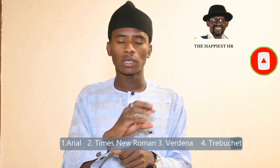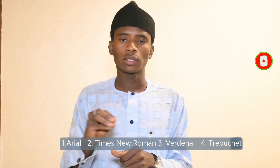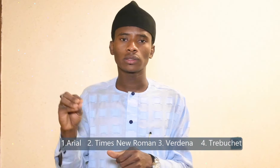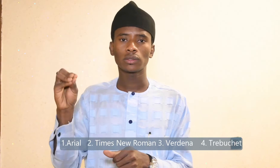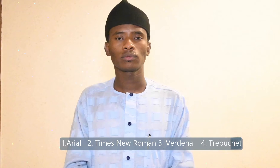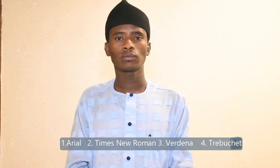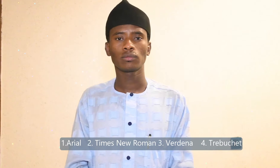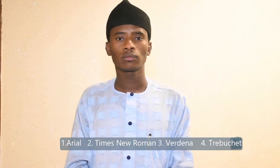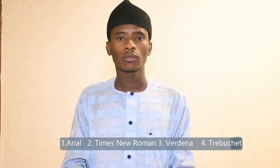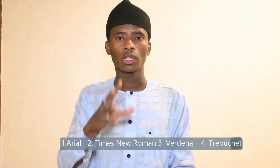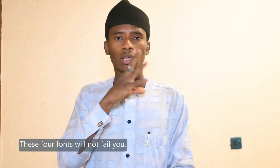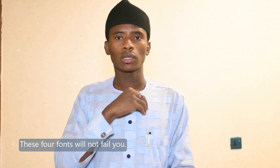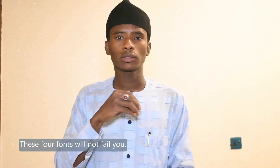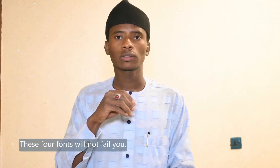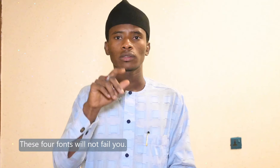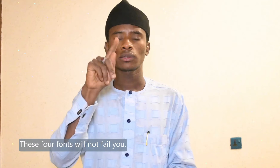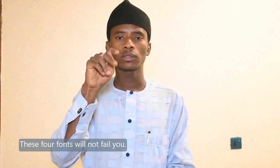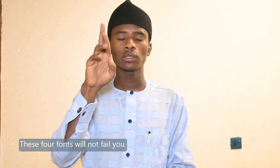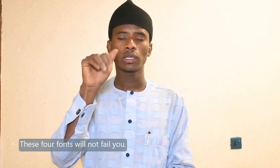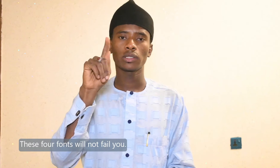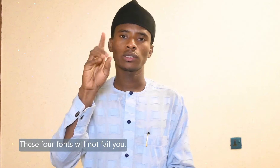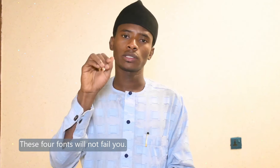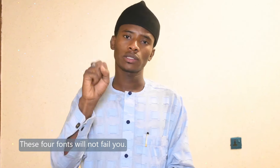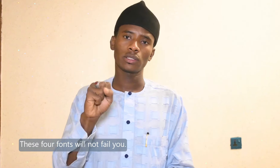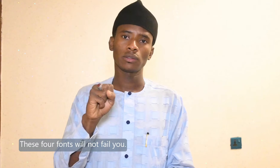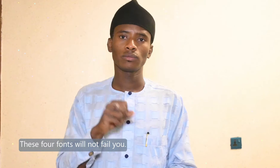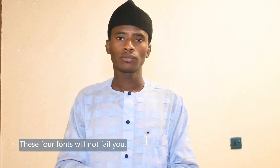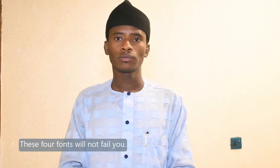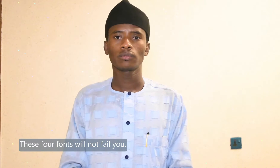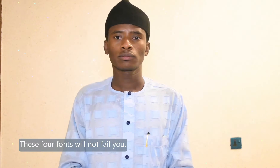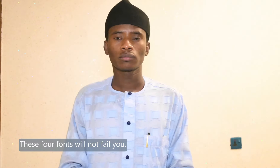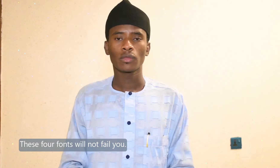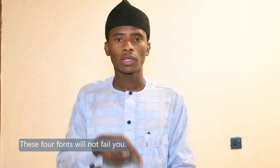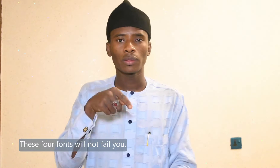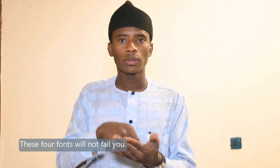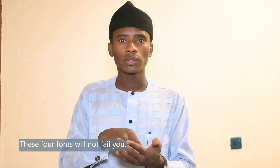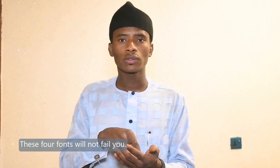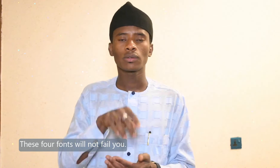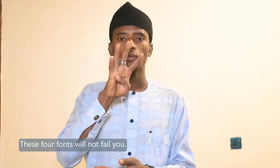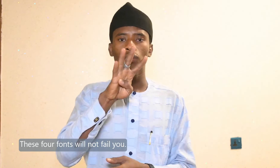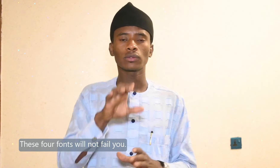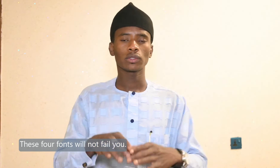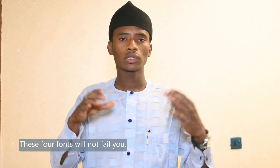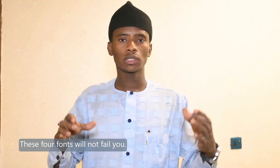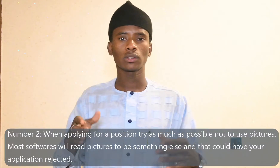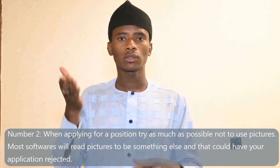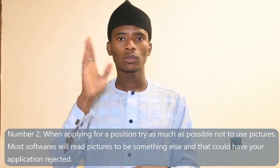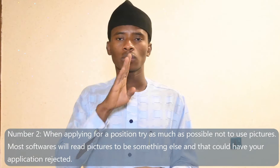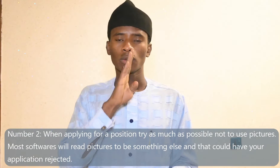Verdena, and Trebuchet. Verdena and Trebuchet. These 4 fonts would not fail you.